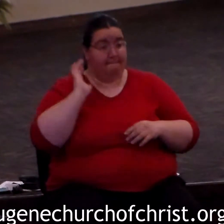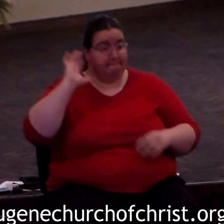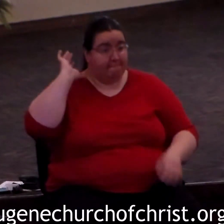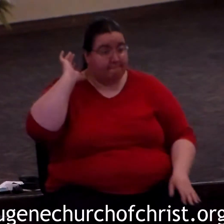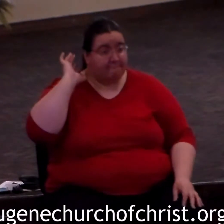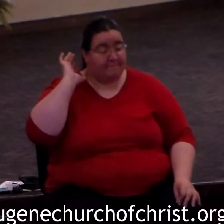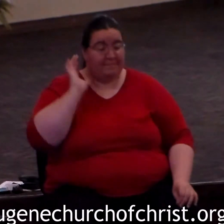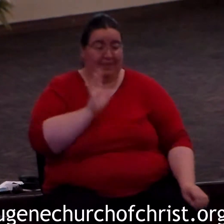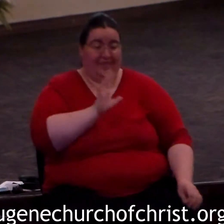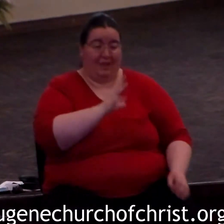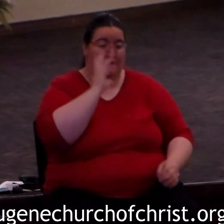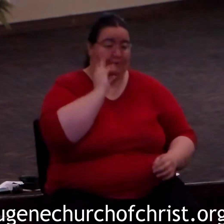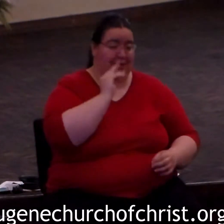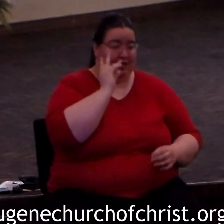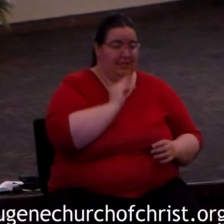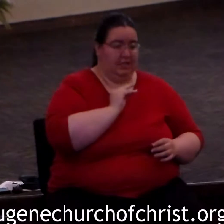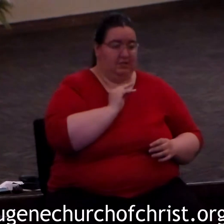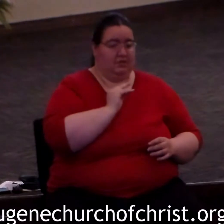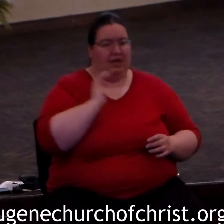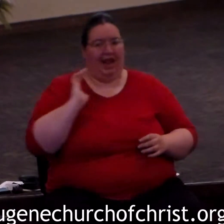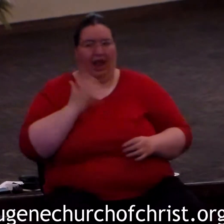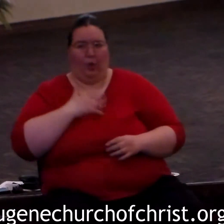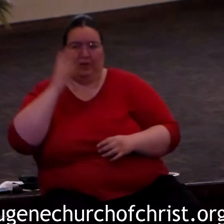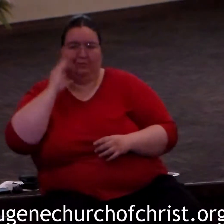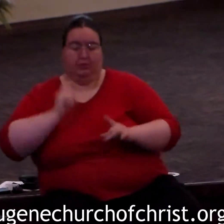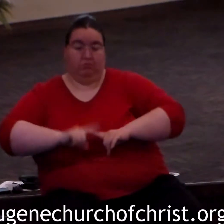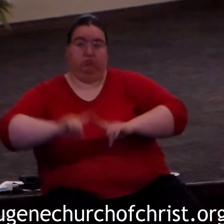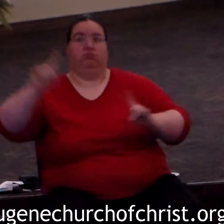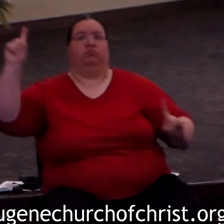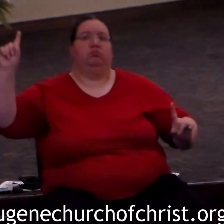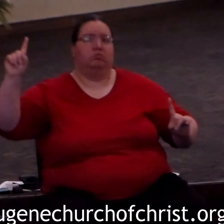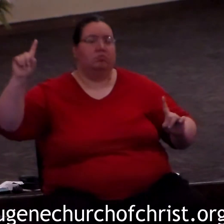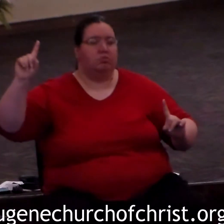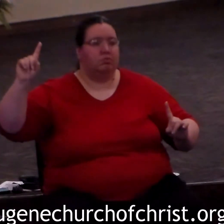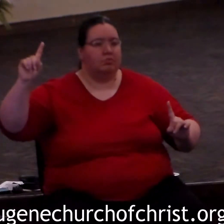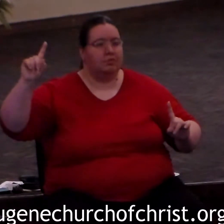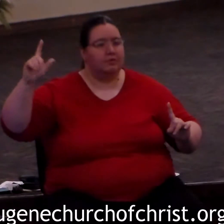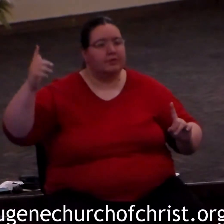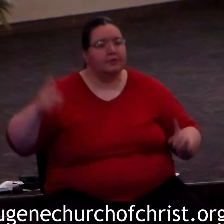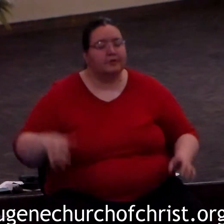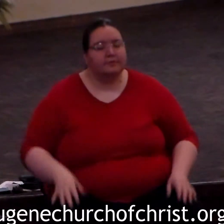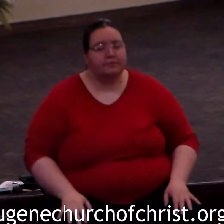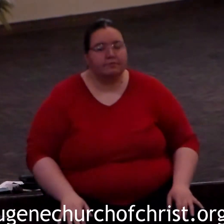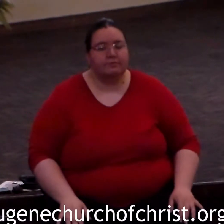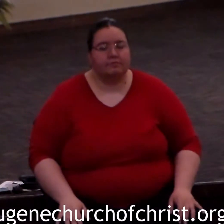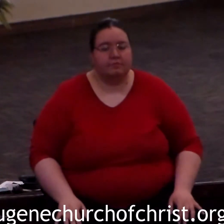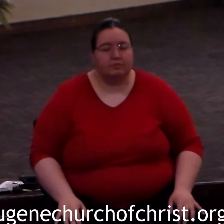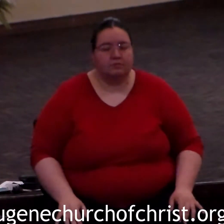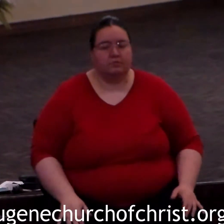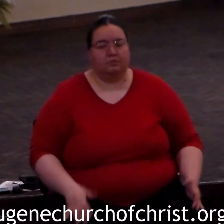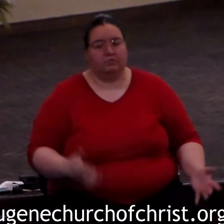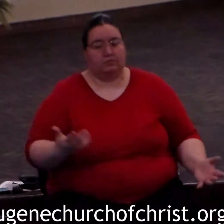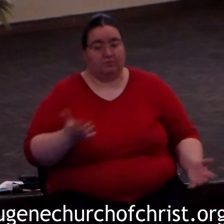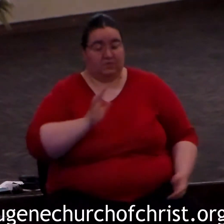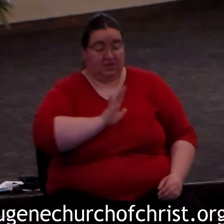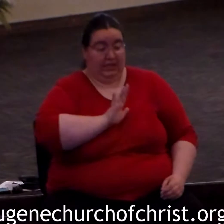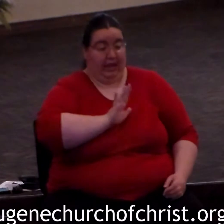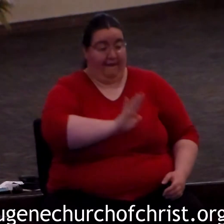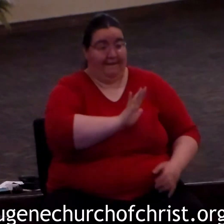what we have. Where not only is there the perception that the people, the Jewish leaders, the rabbis, are looking down on